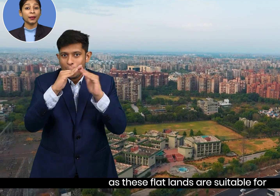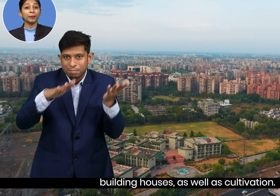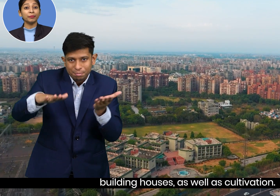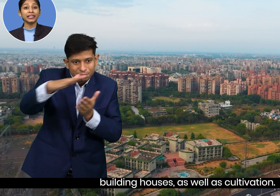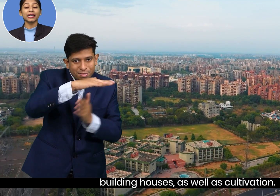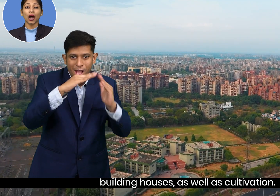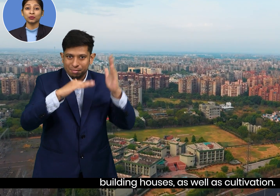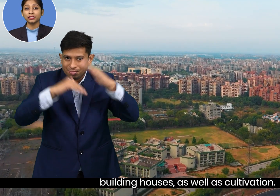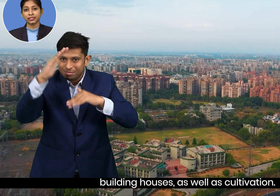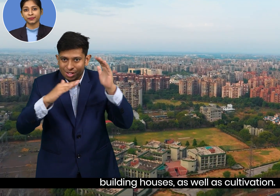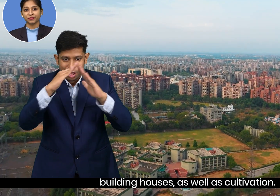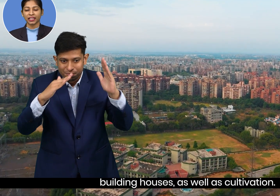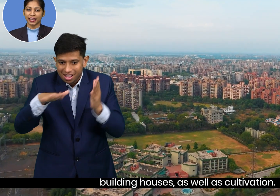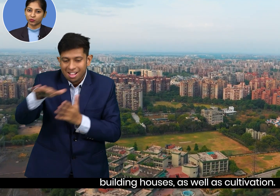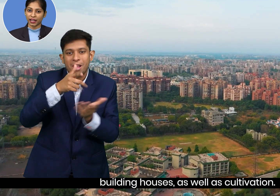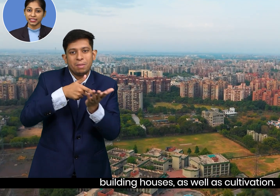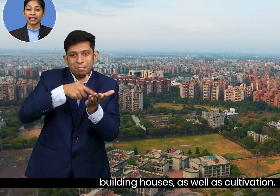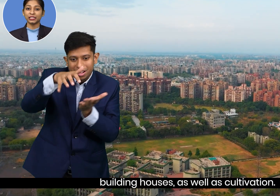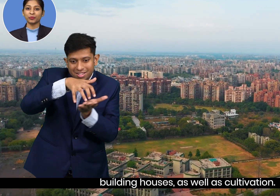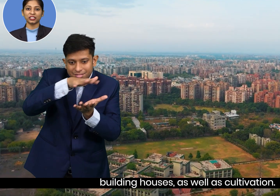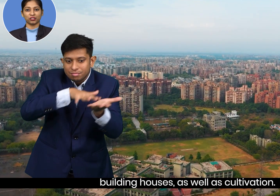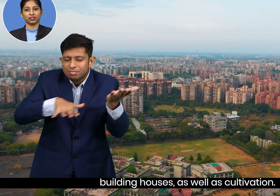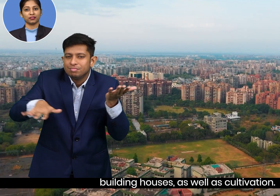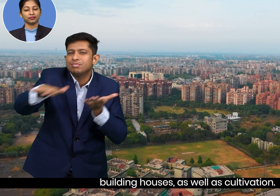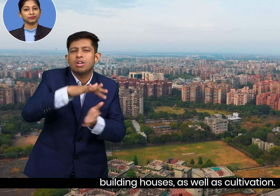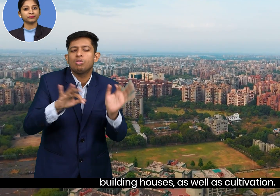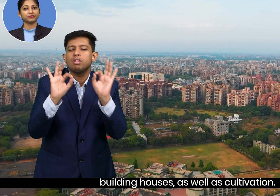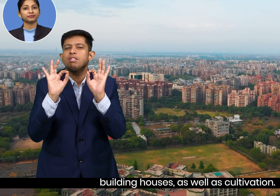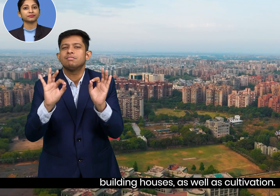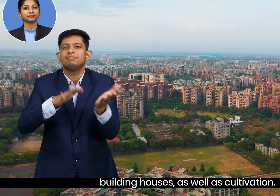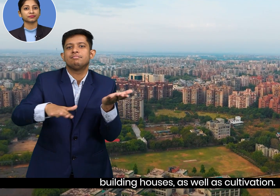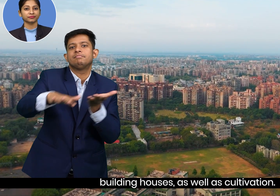for building houses as well as cultivation.